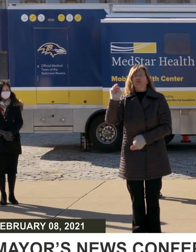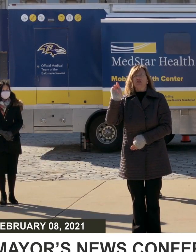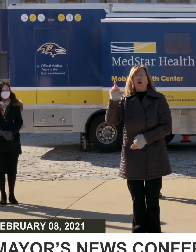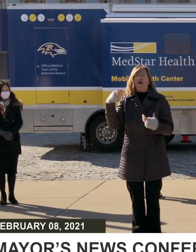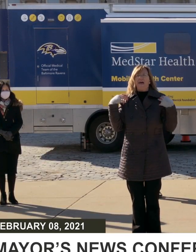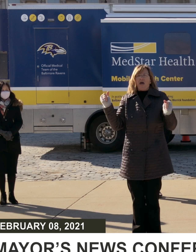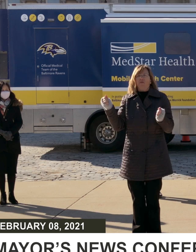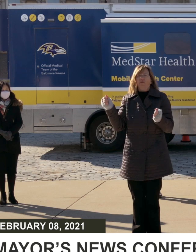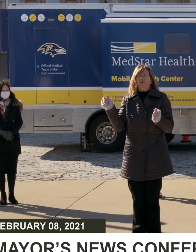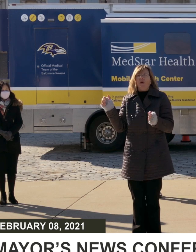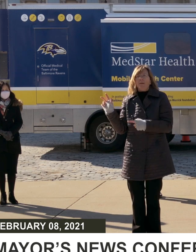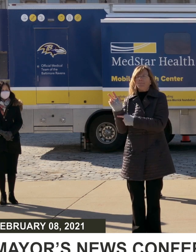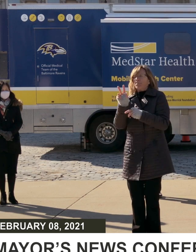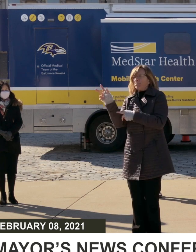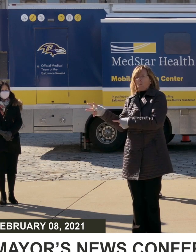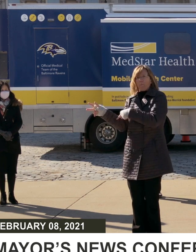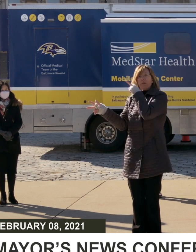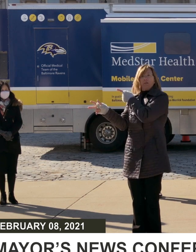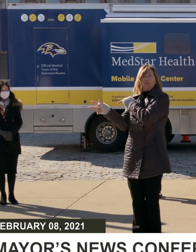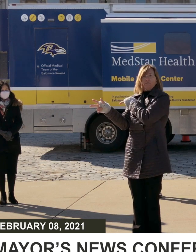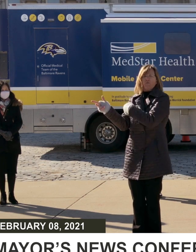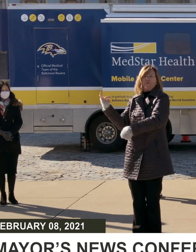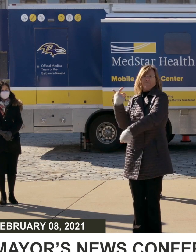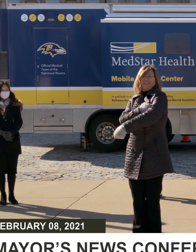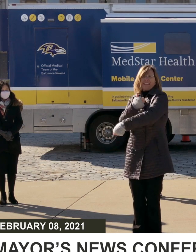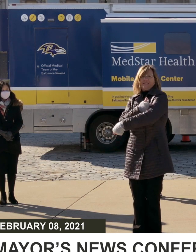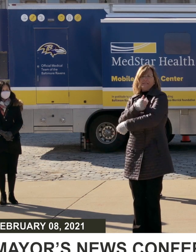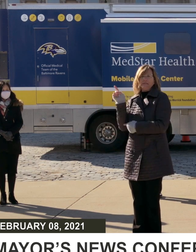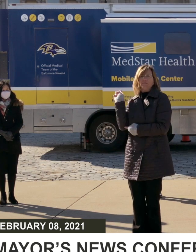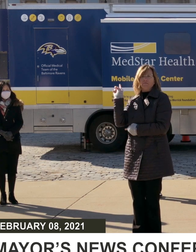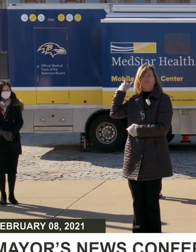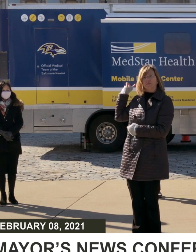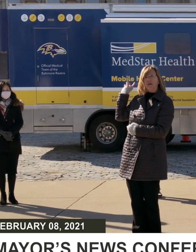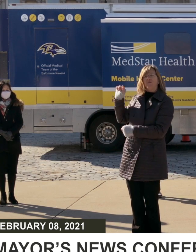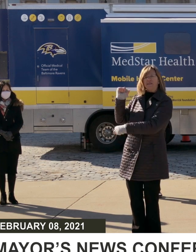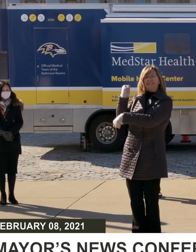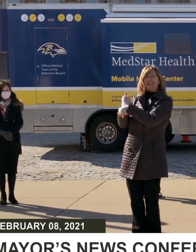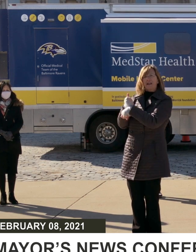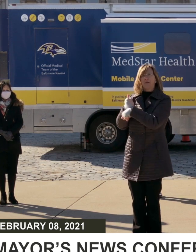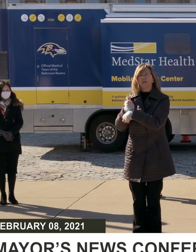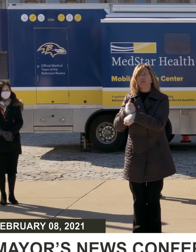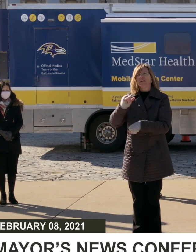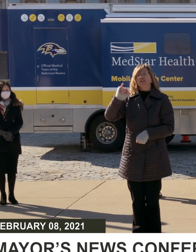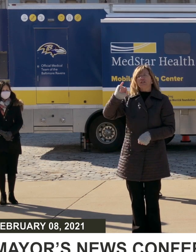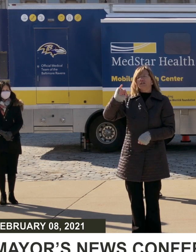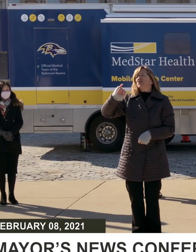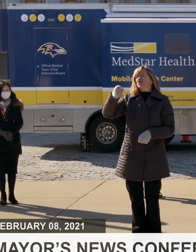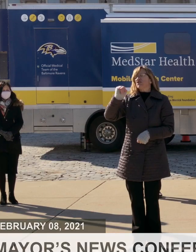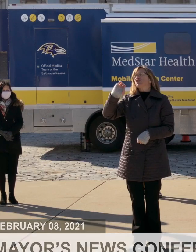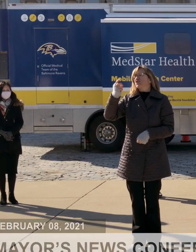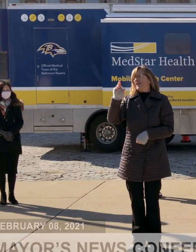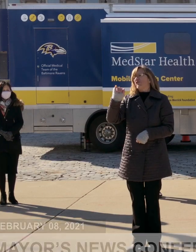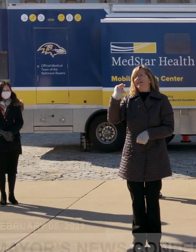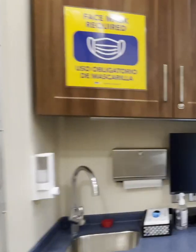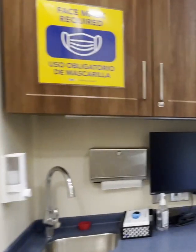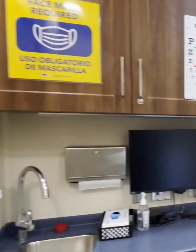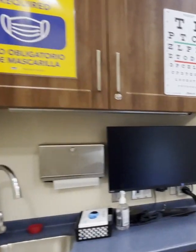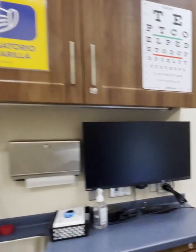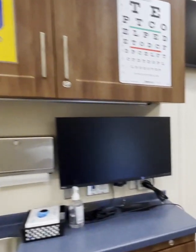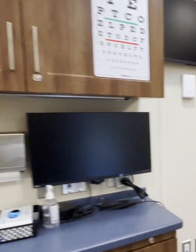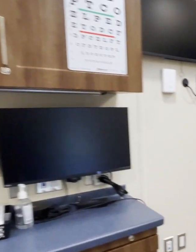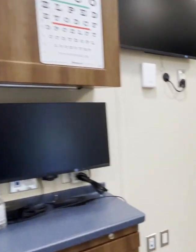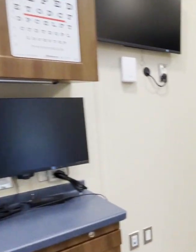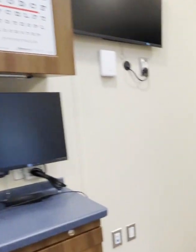We launched this approach at the end of January in Cherry Hill, at the Cherry Hill Senior Manor, where more than 60 residents were